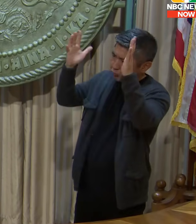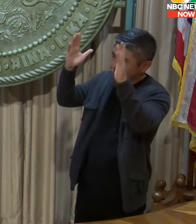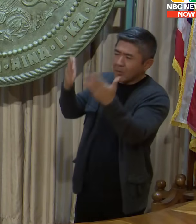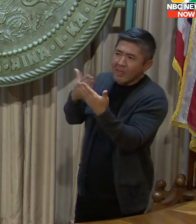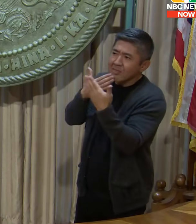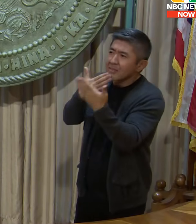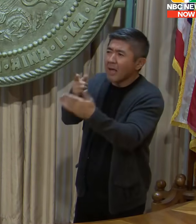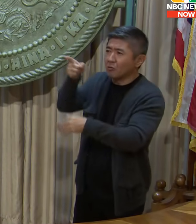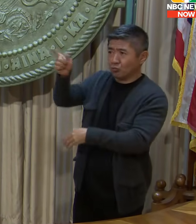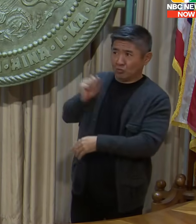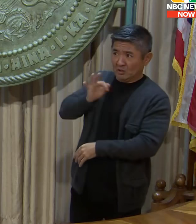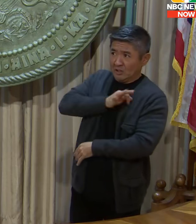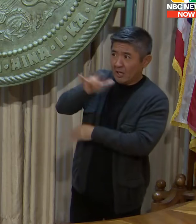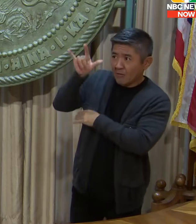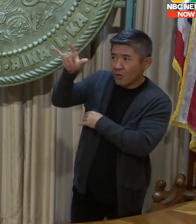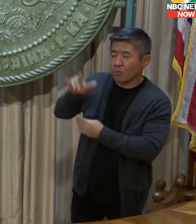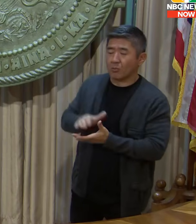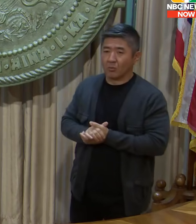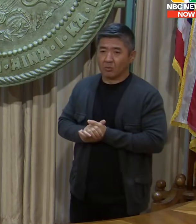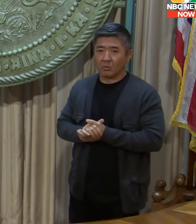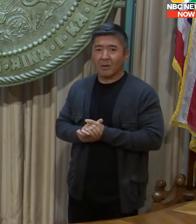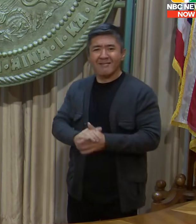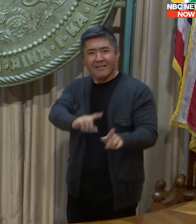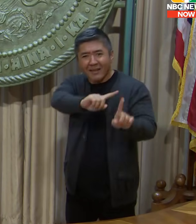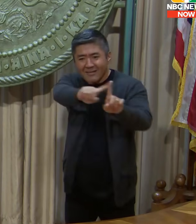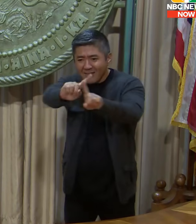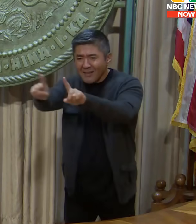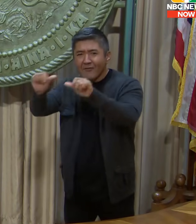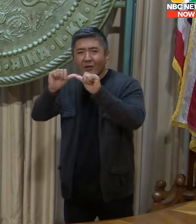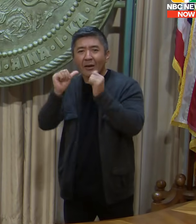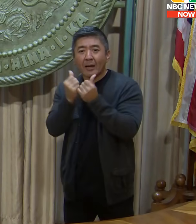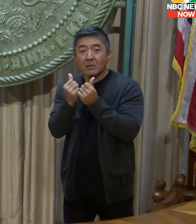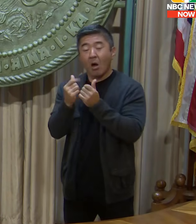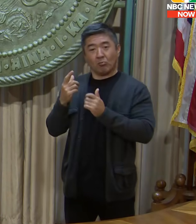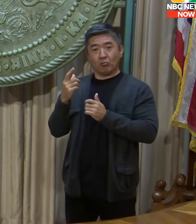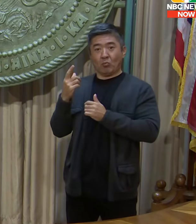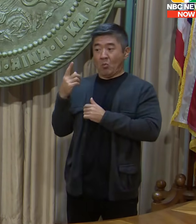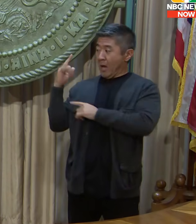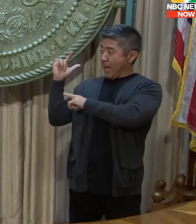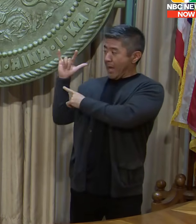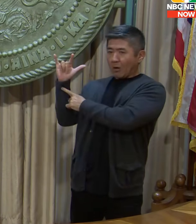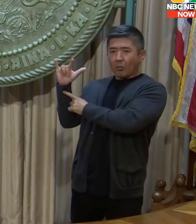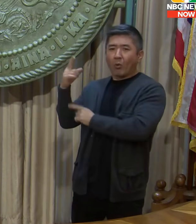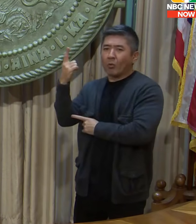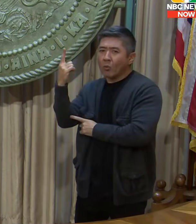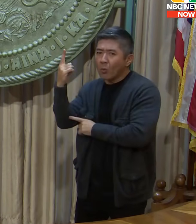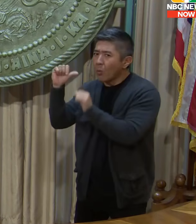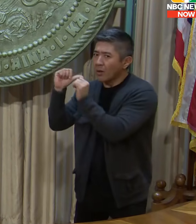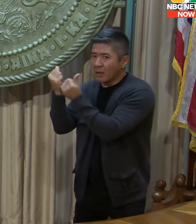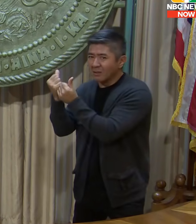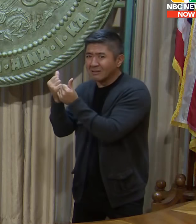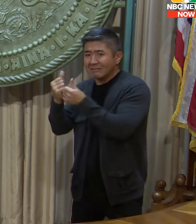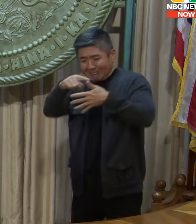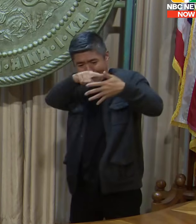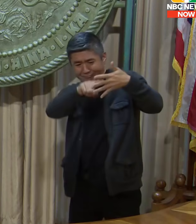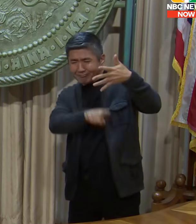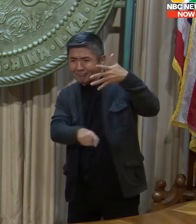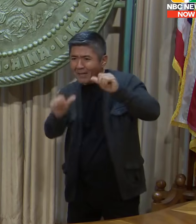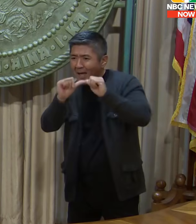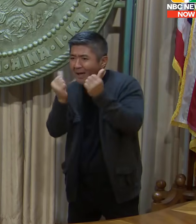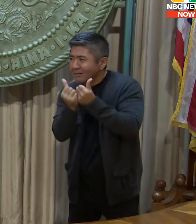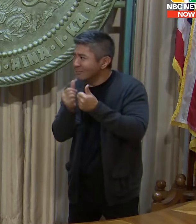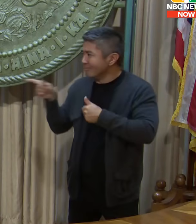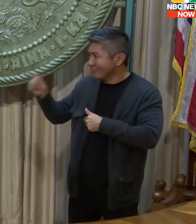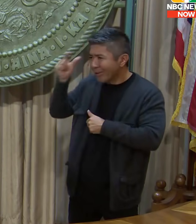that happen. In addition to all the additional agencies, the airport is only one component of the quarantine plan. There are many other agencies, including the